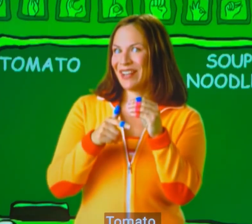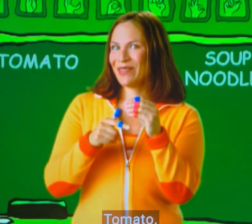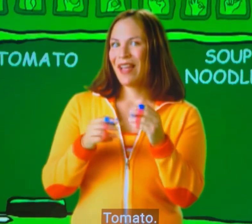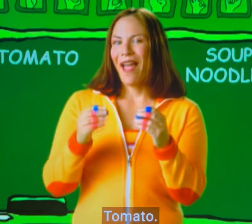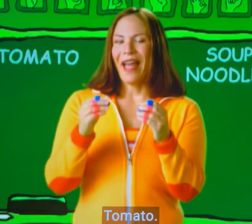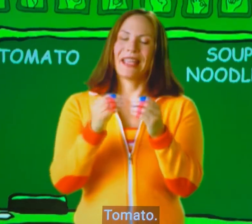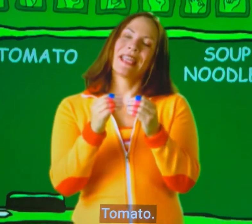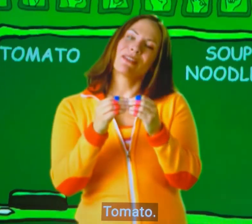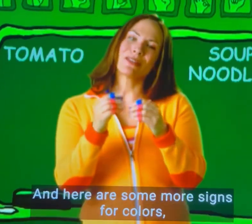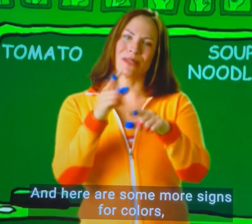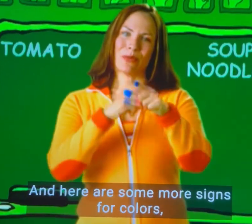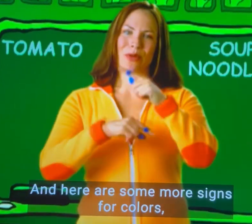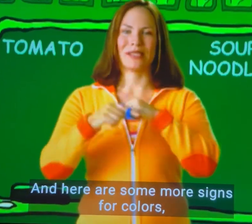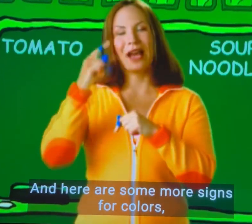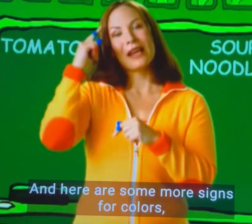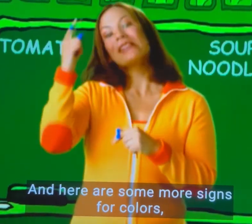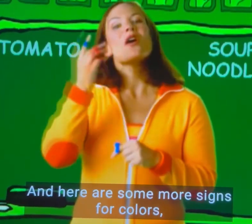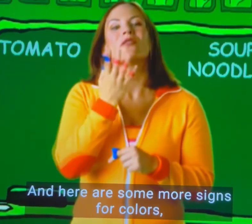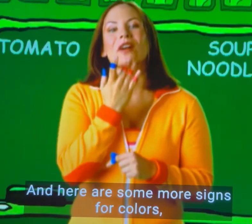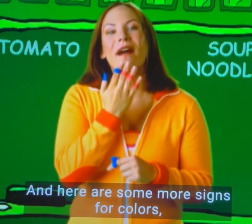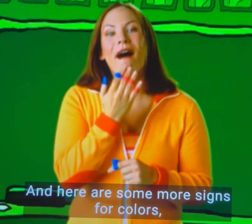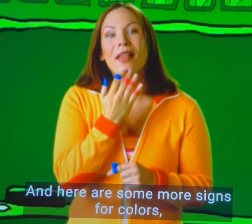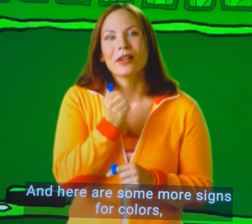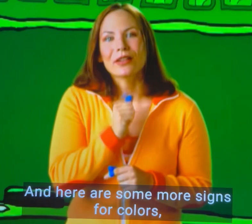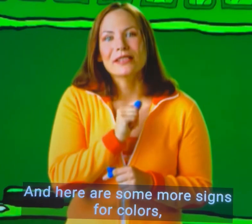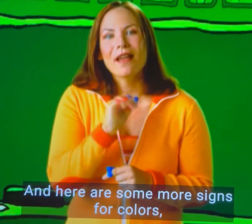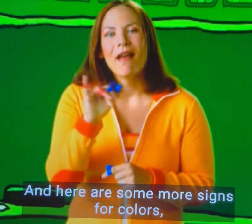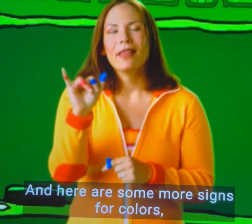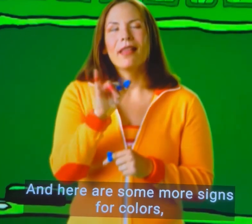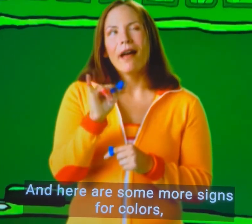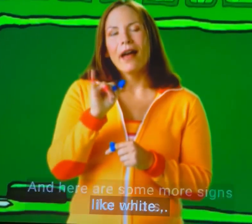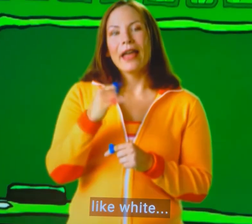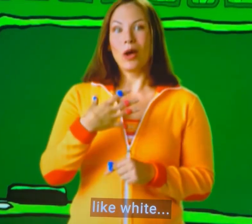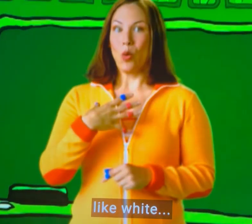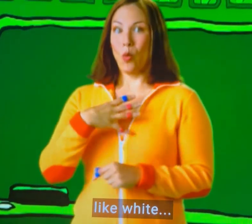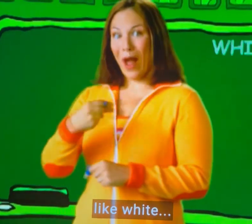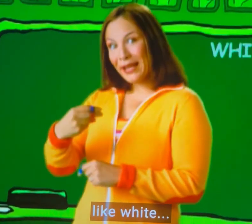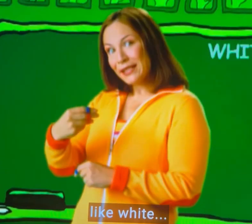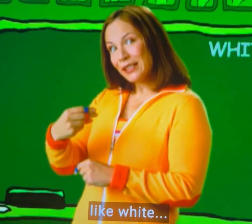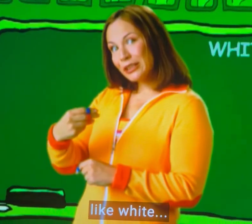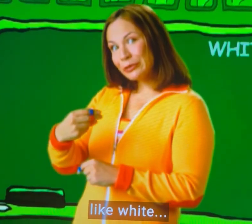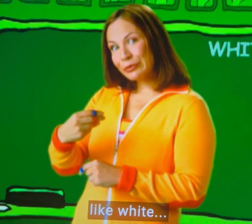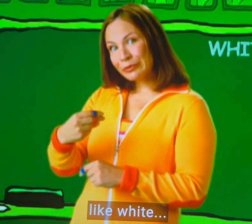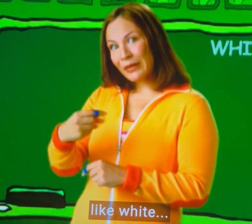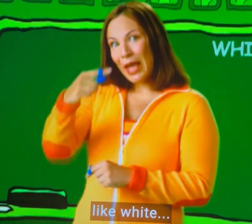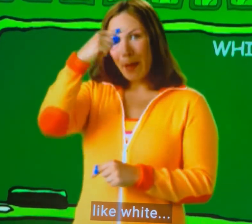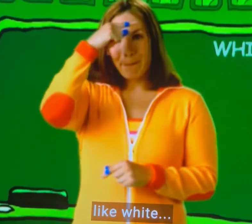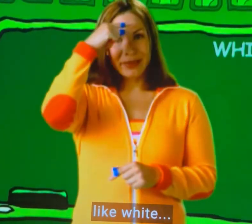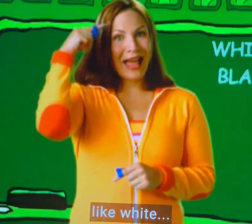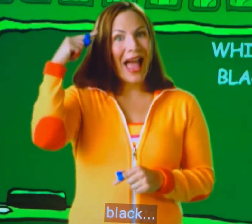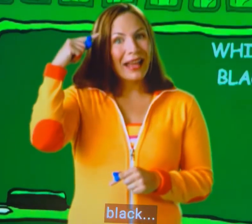And here are some more signs for colors like white, black,